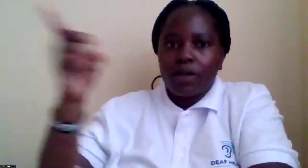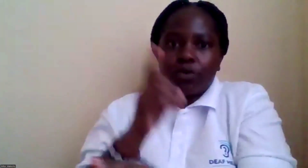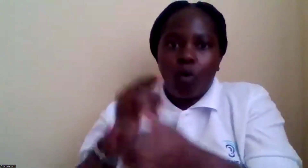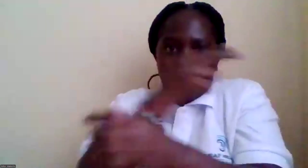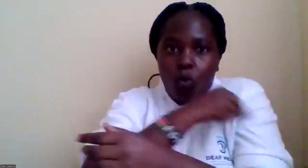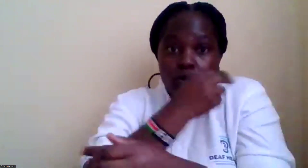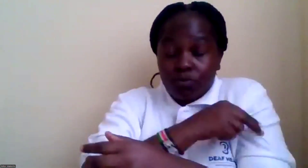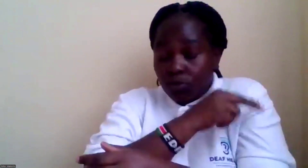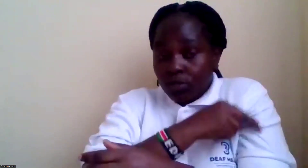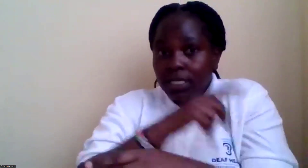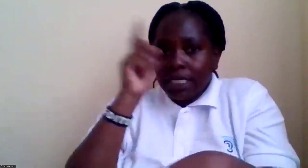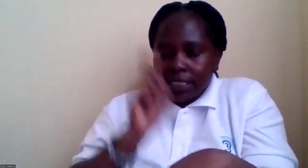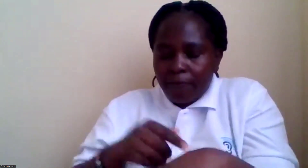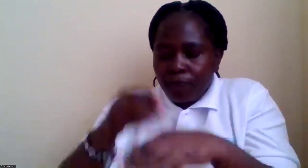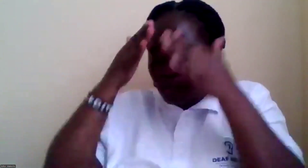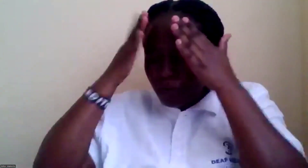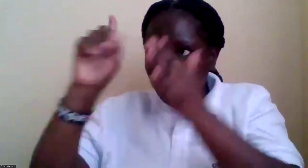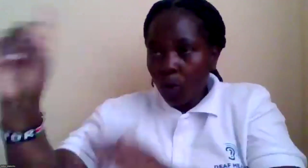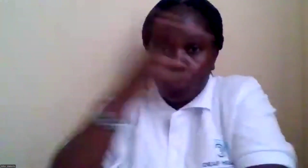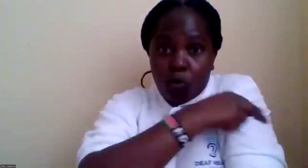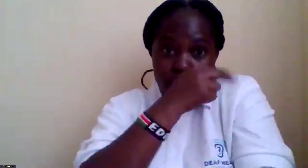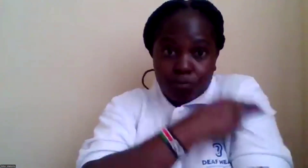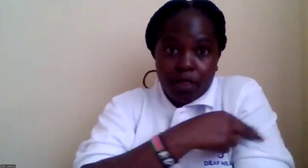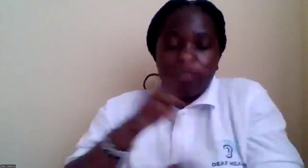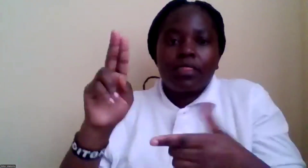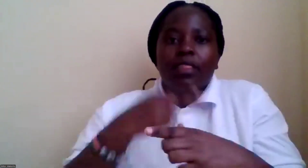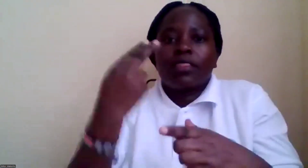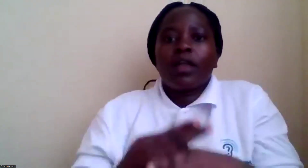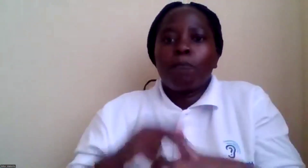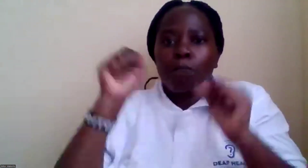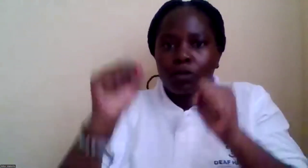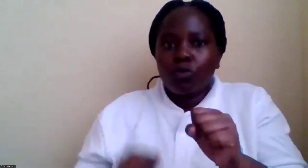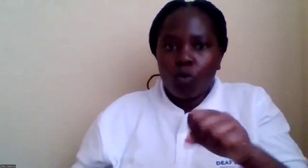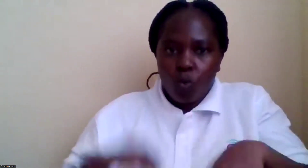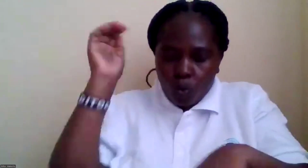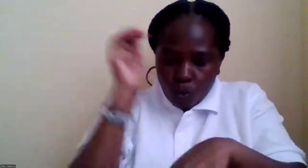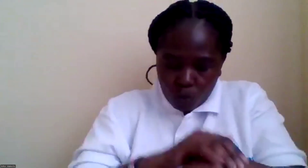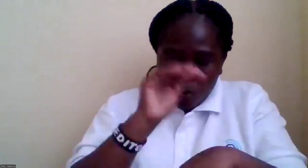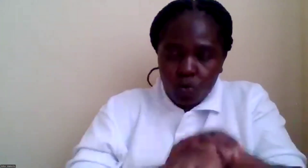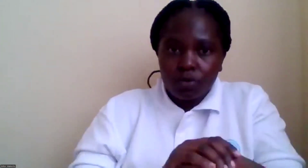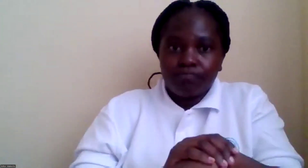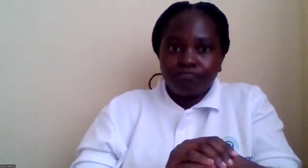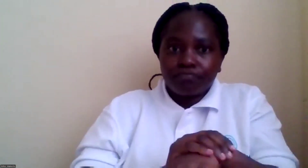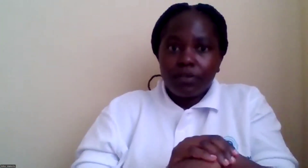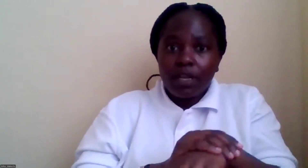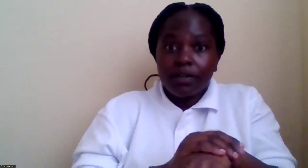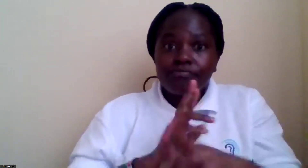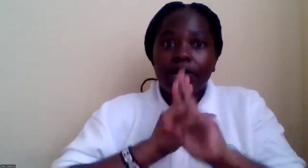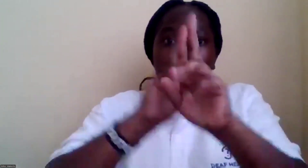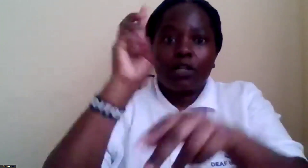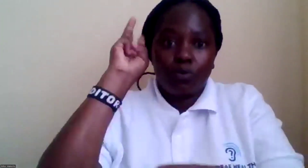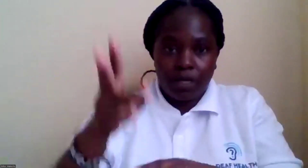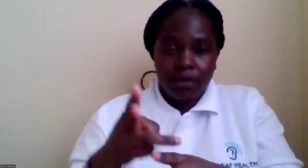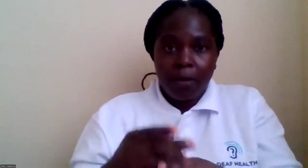having consistent follow-up with a licensed medic who is able to know your case, understand your case, and if